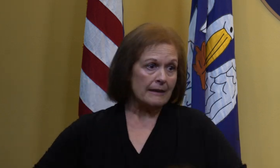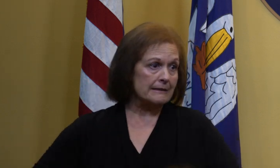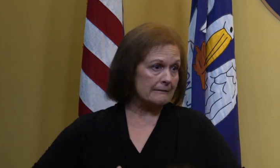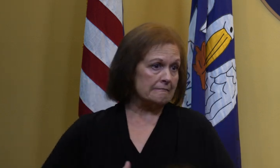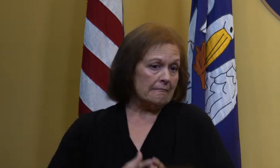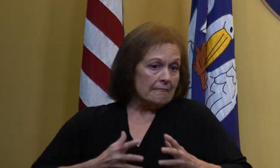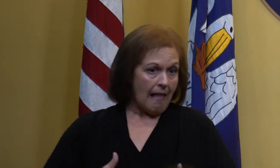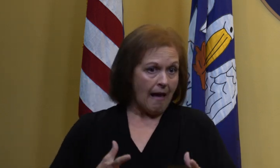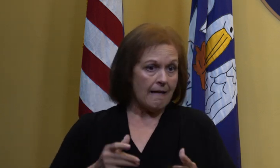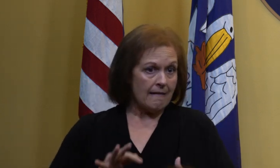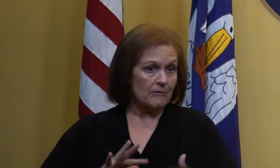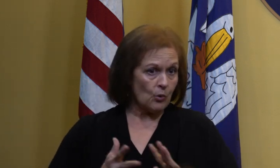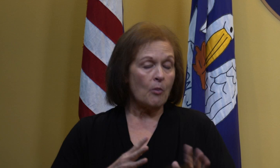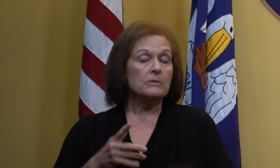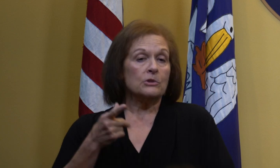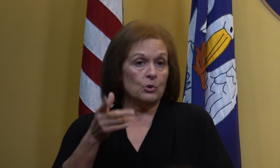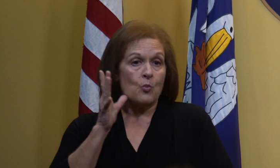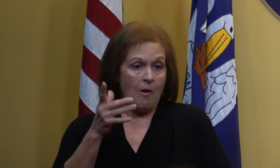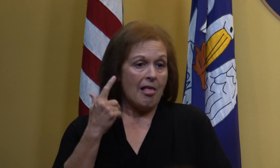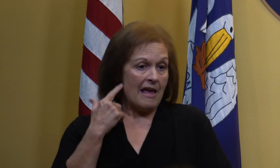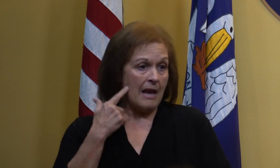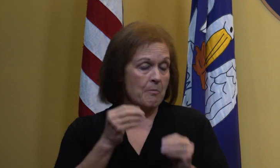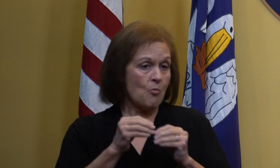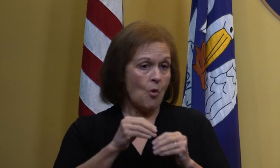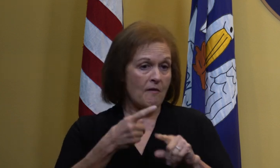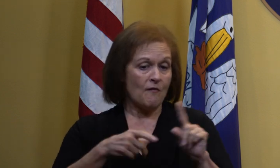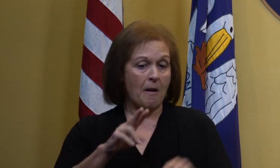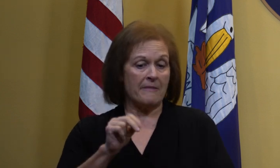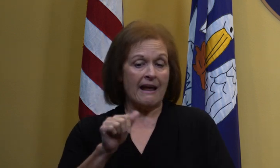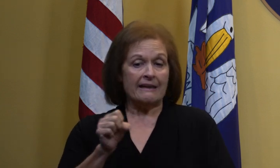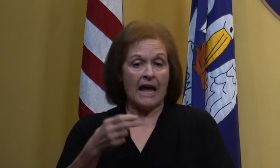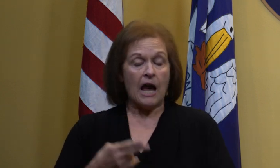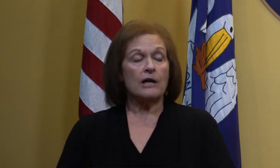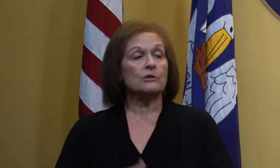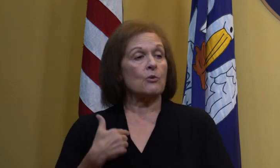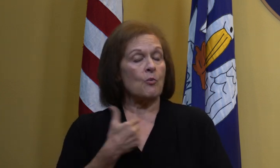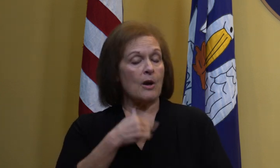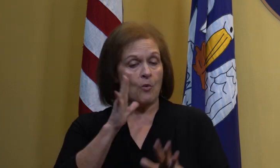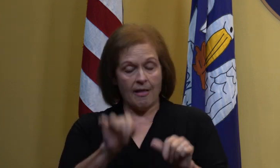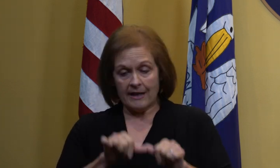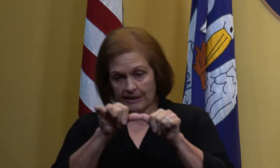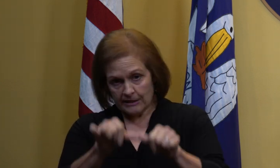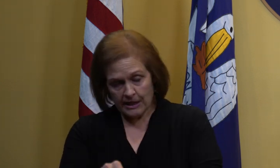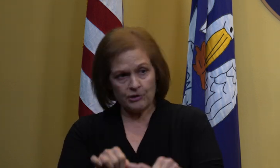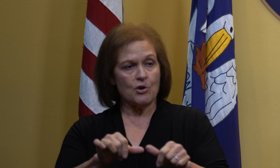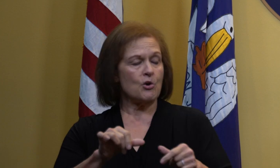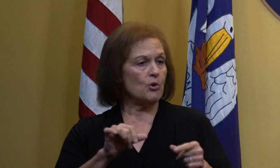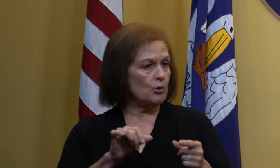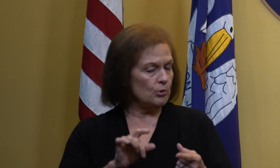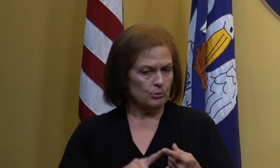hear more about this from Ms. Nash. We just continue to take every action and every